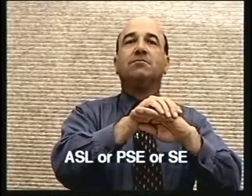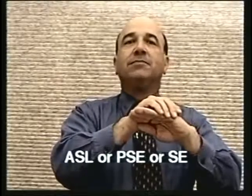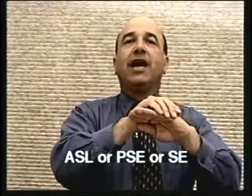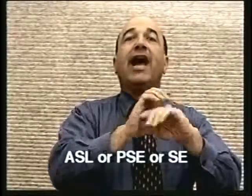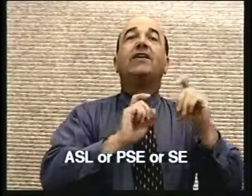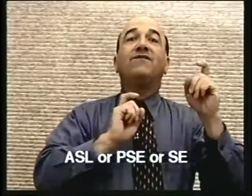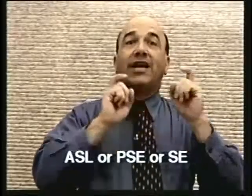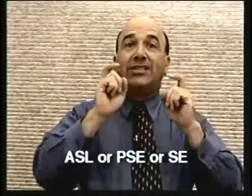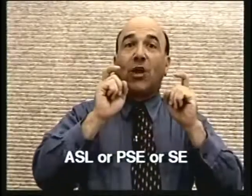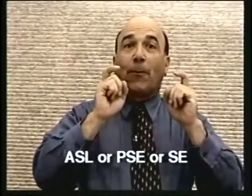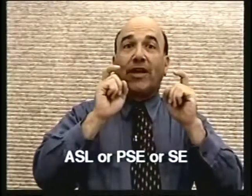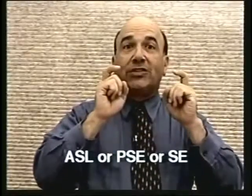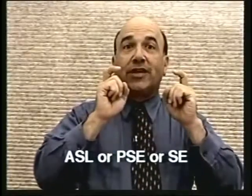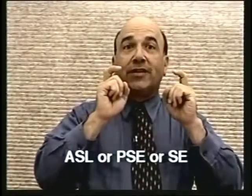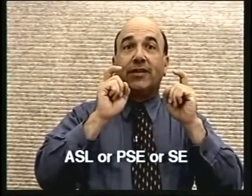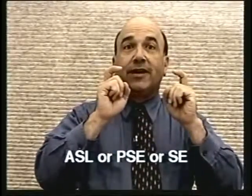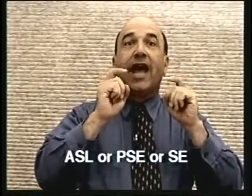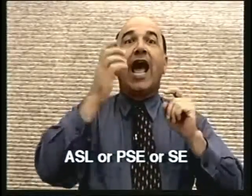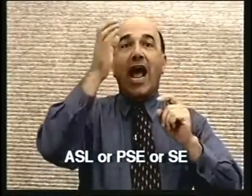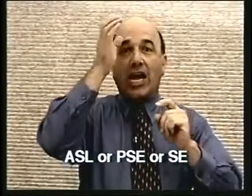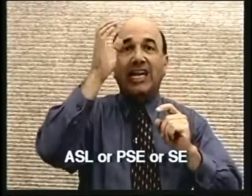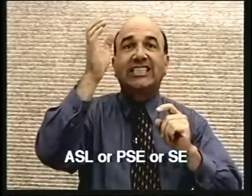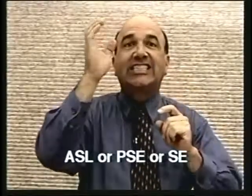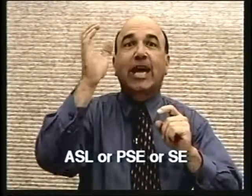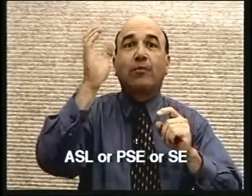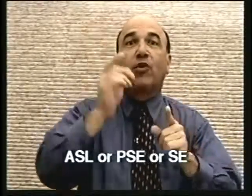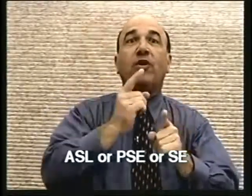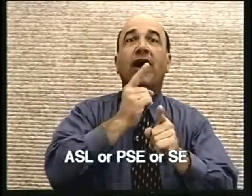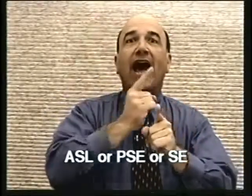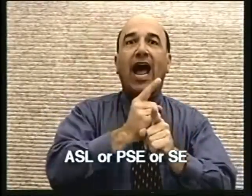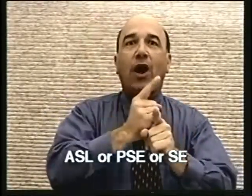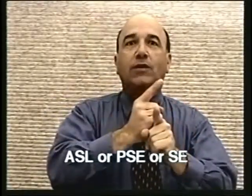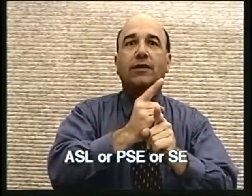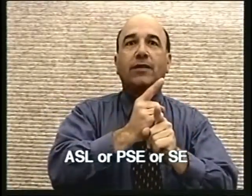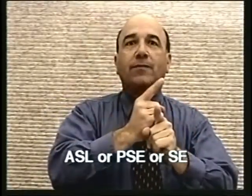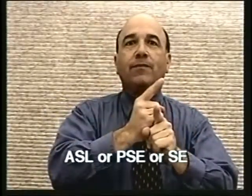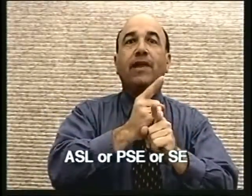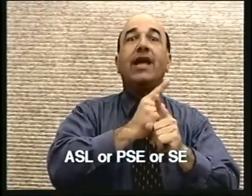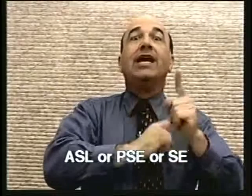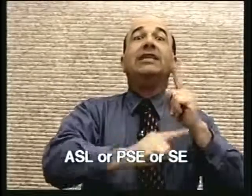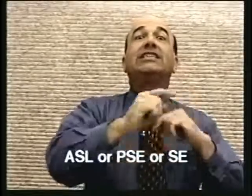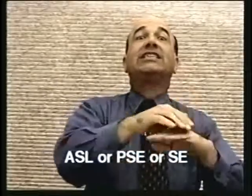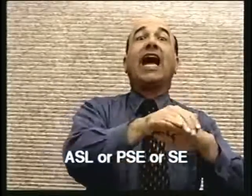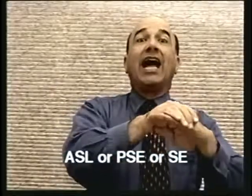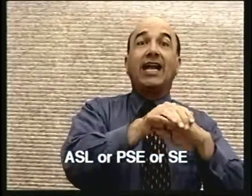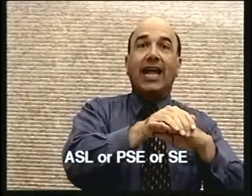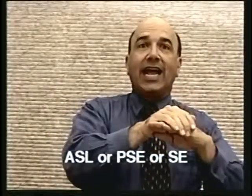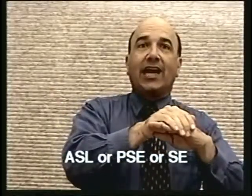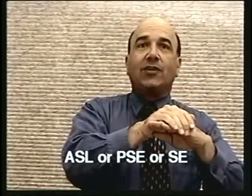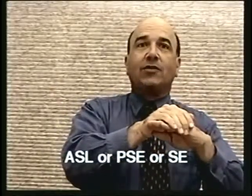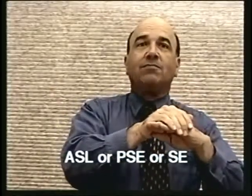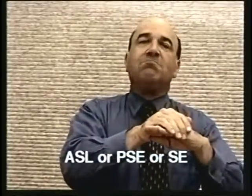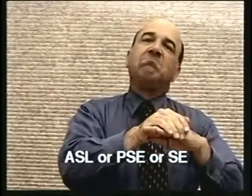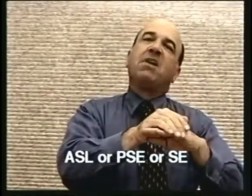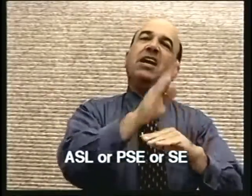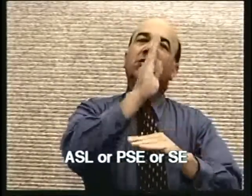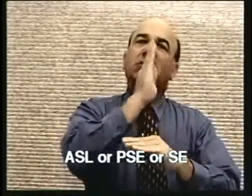It has basic expression and conceptual accuracy. Sign English is a